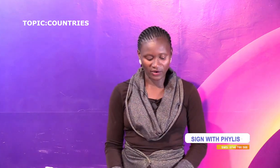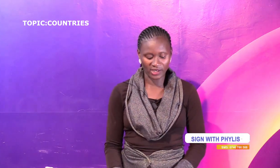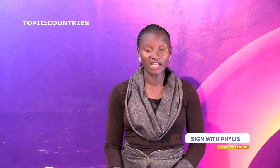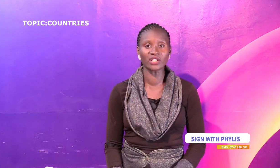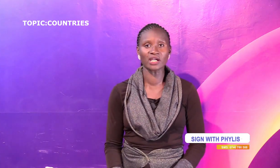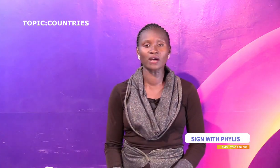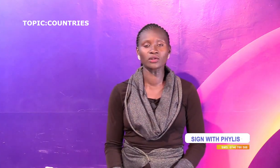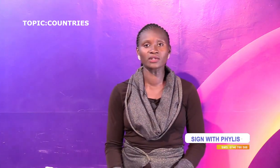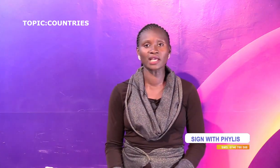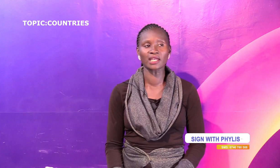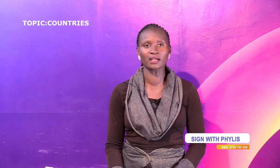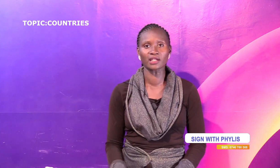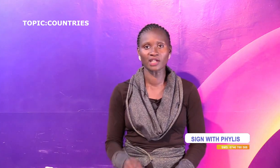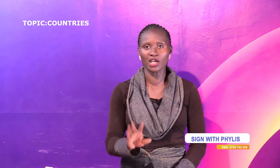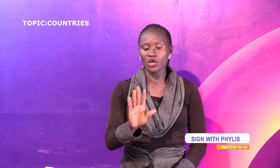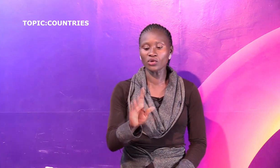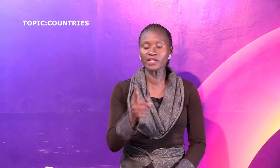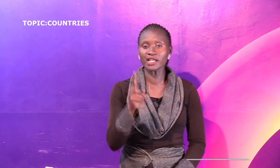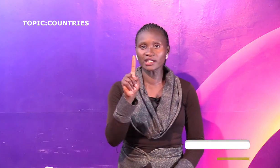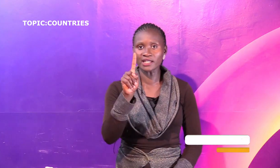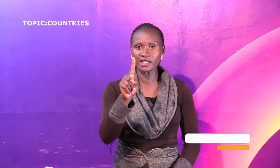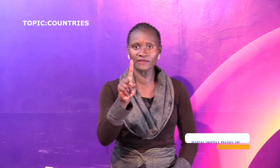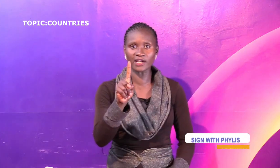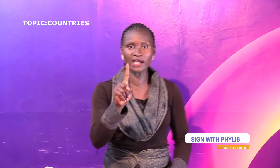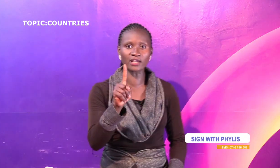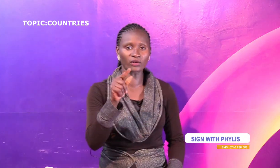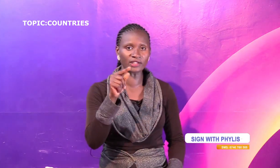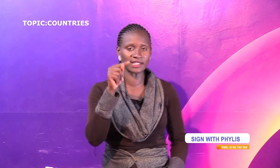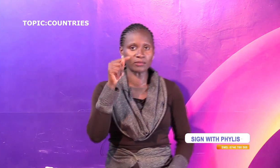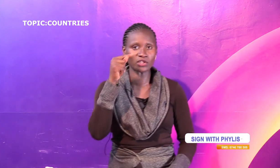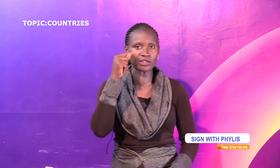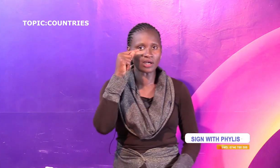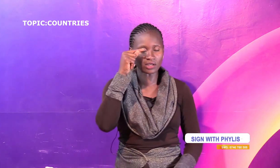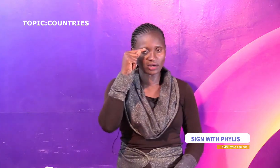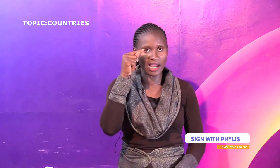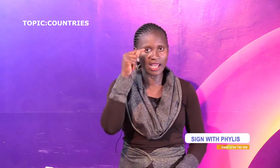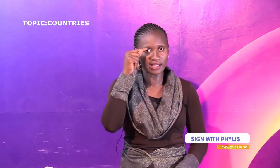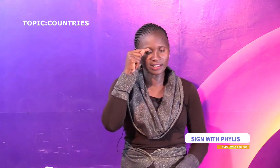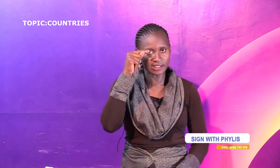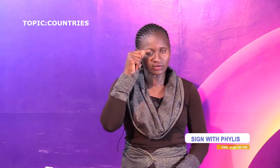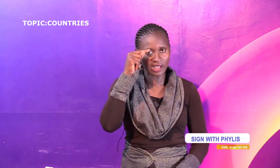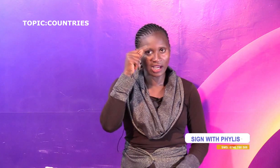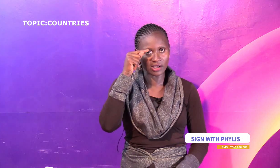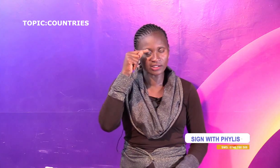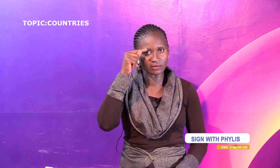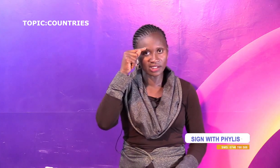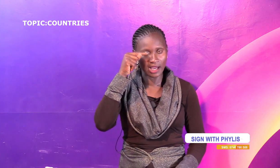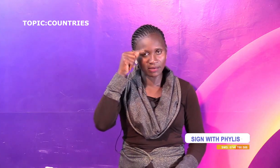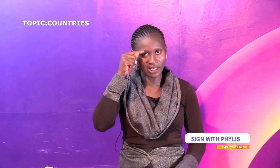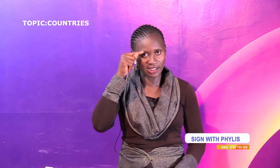Russia. How do we sign Russia? Using an index finger, you'll just tap it on your eye, just on the a little bit upper like this one.